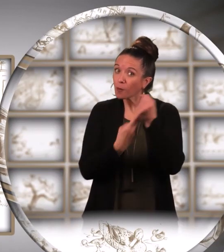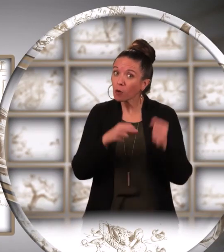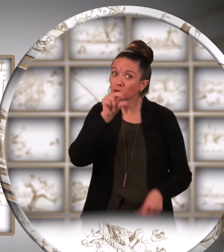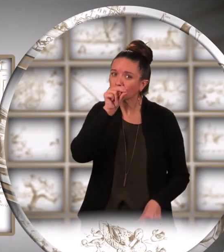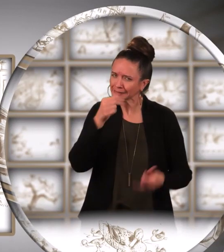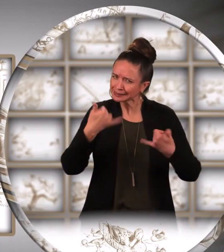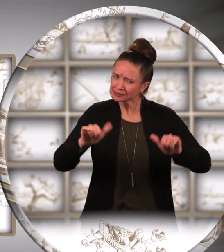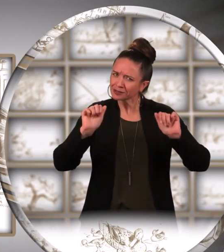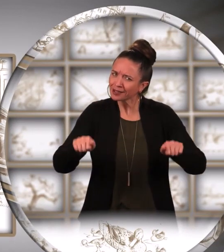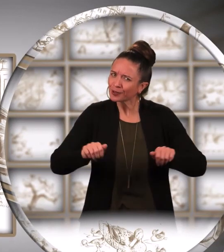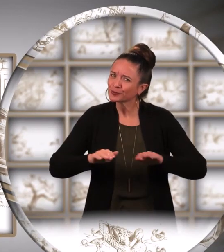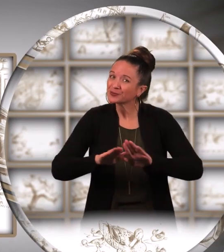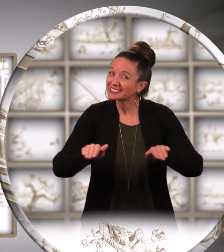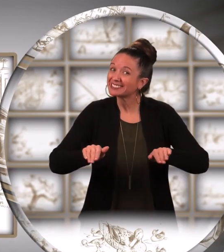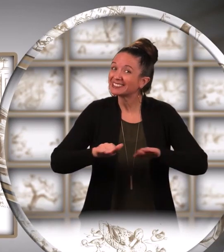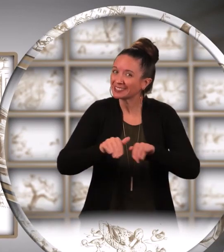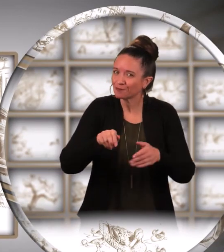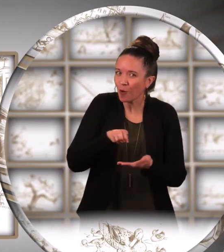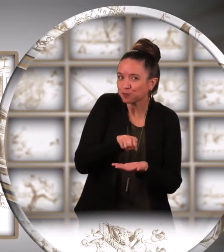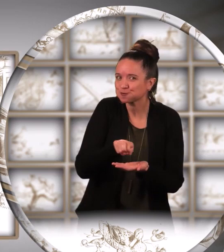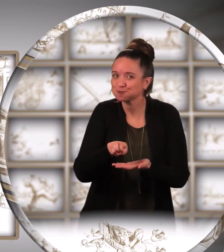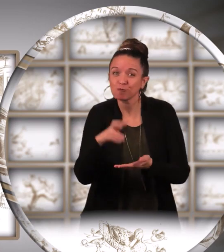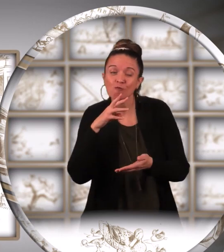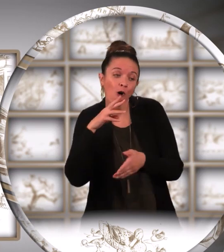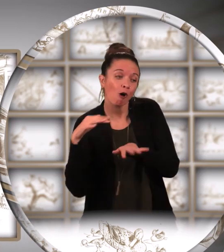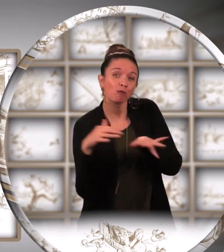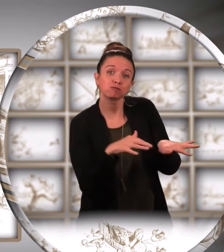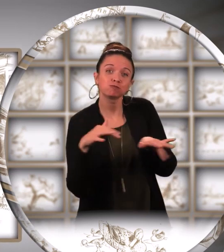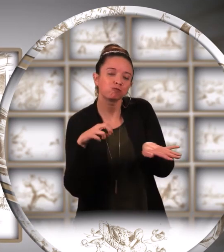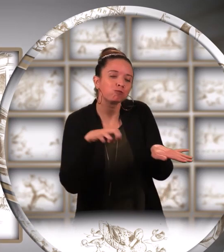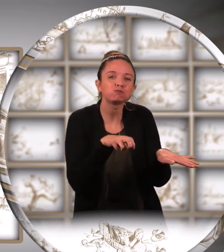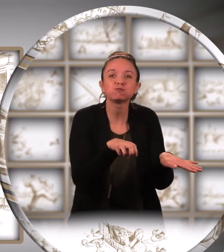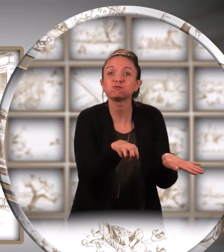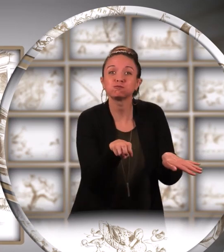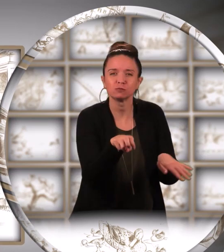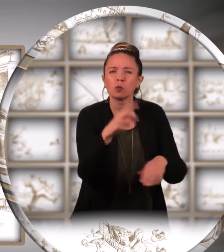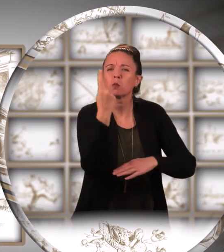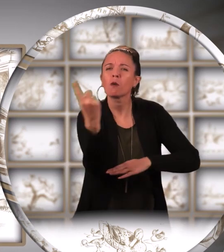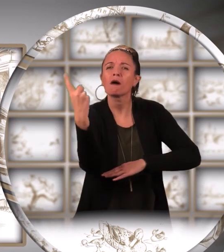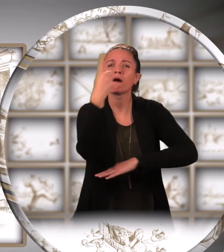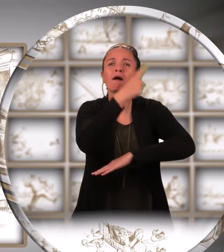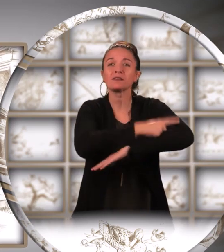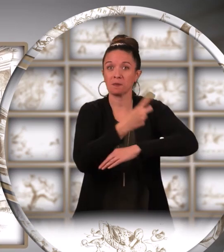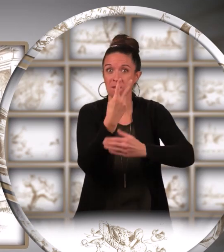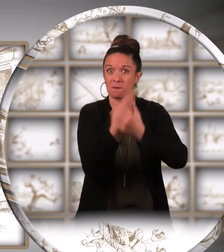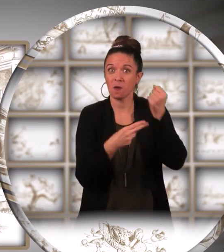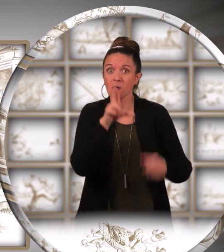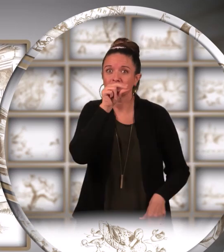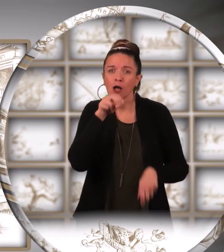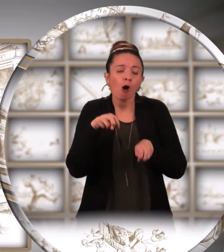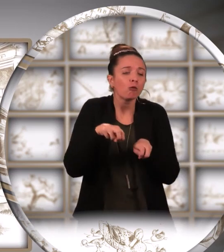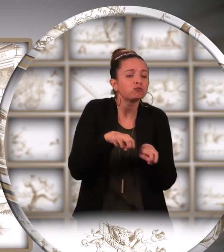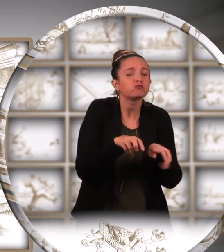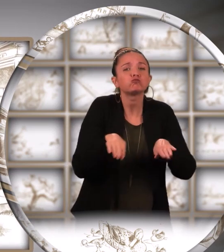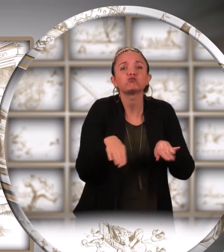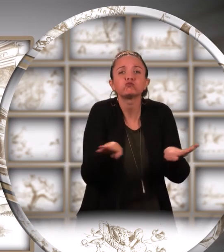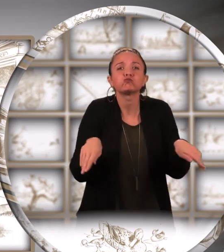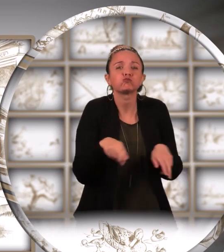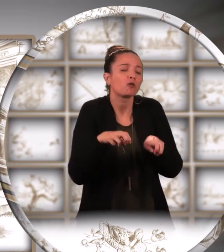But of course they could swim. And one day they swam over to the park on the